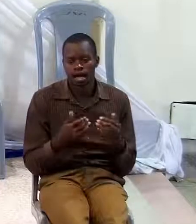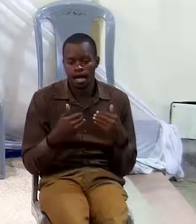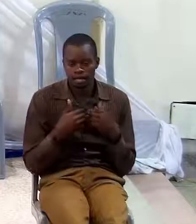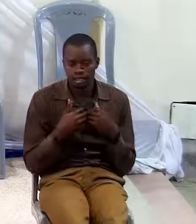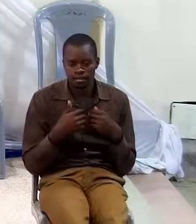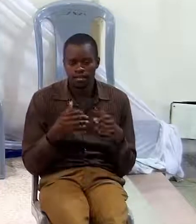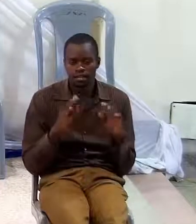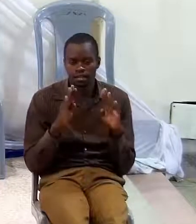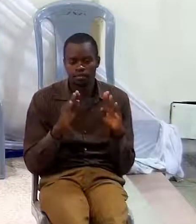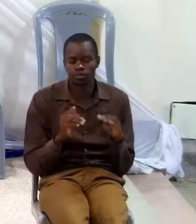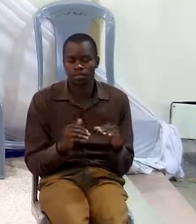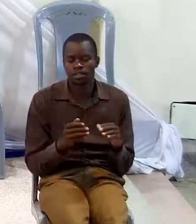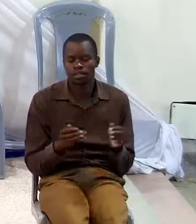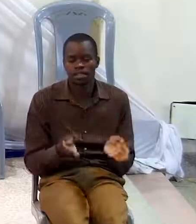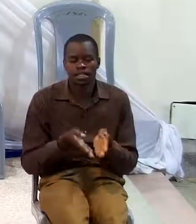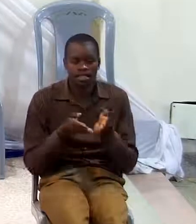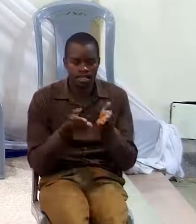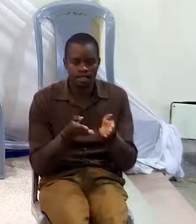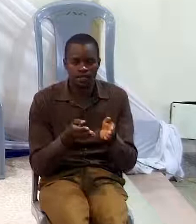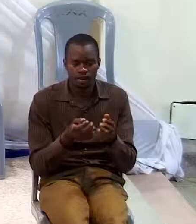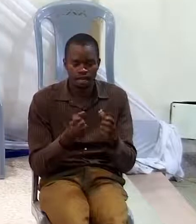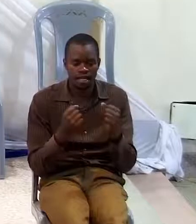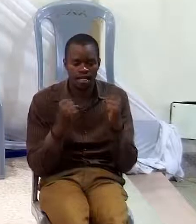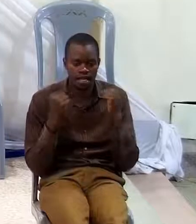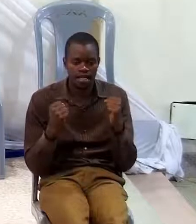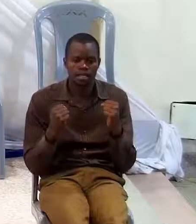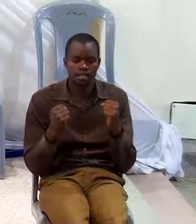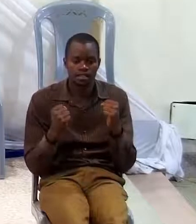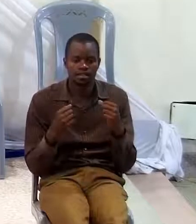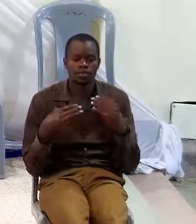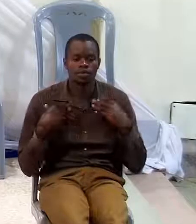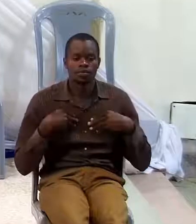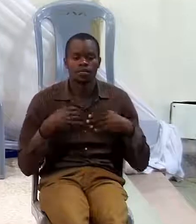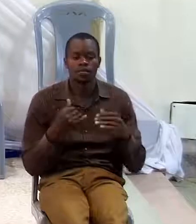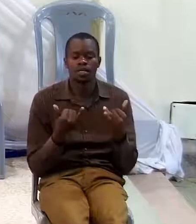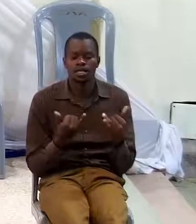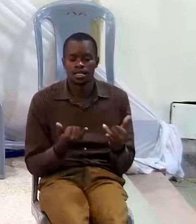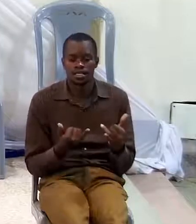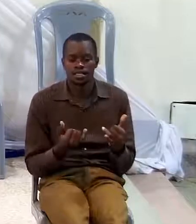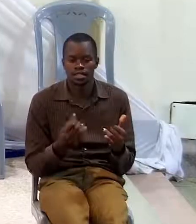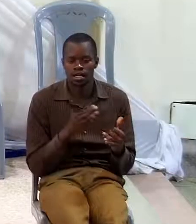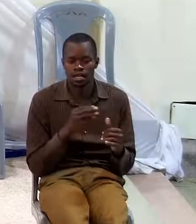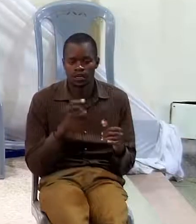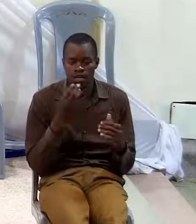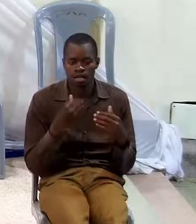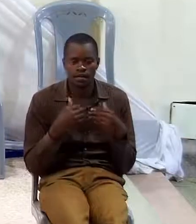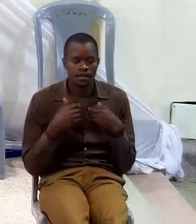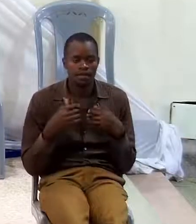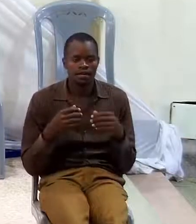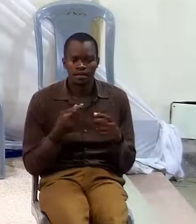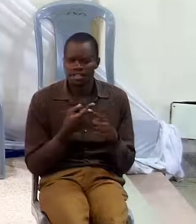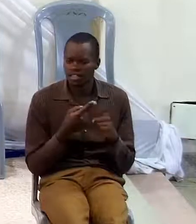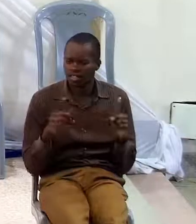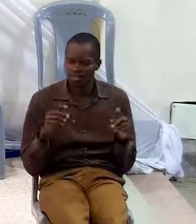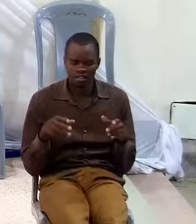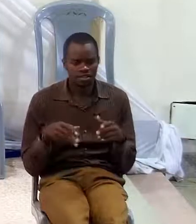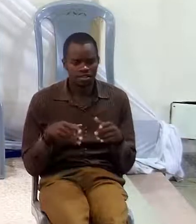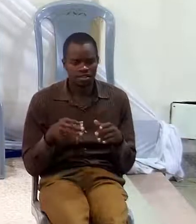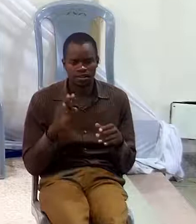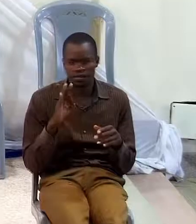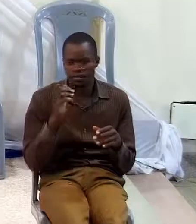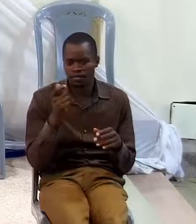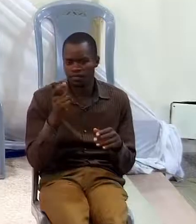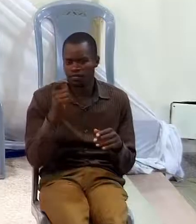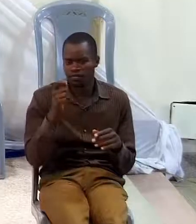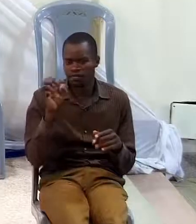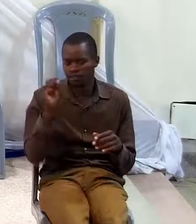body uses, and there are various types of fats. We have what we call the fats, and then we have